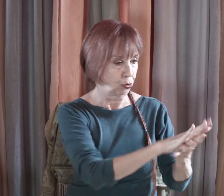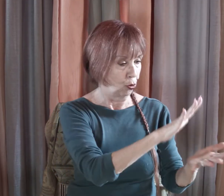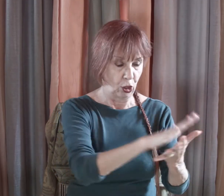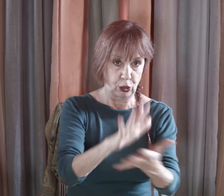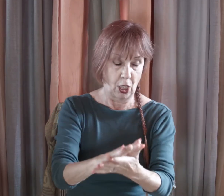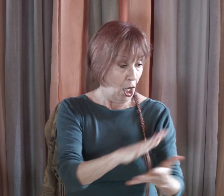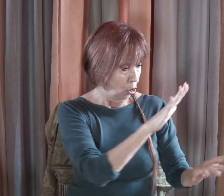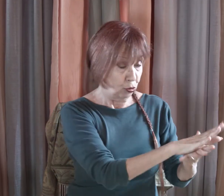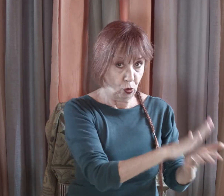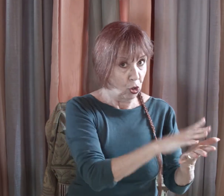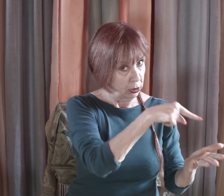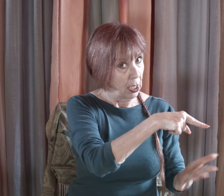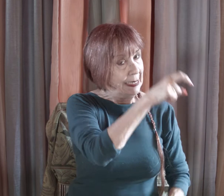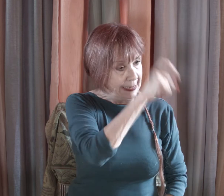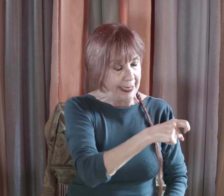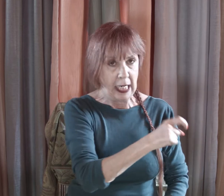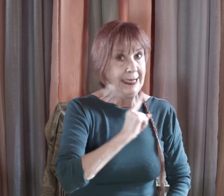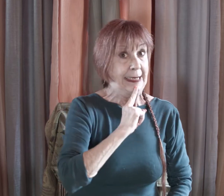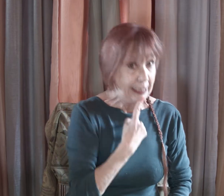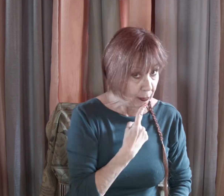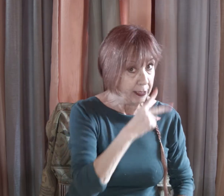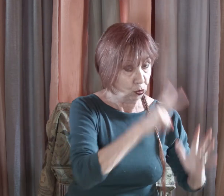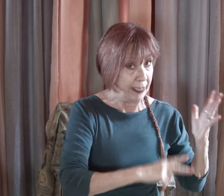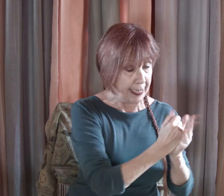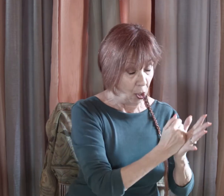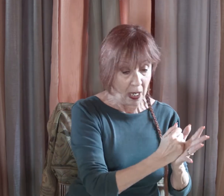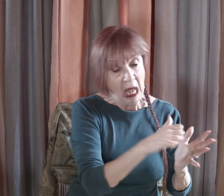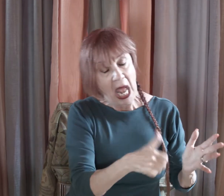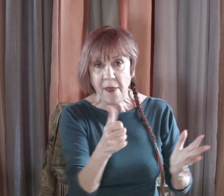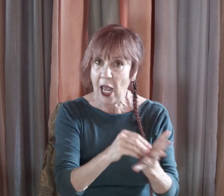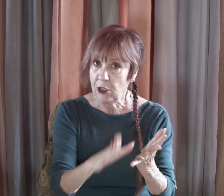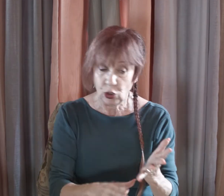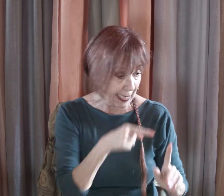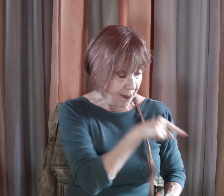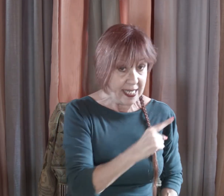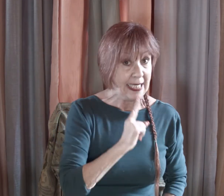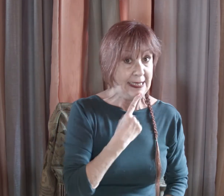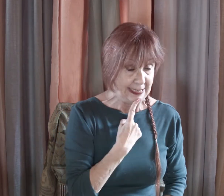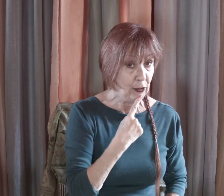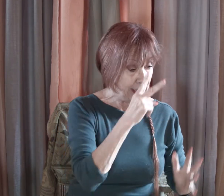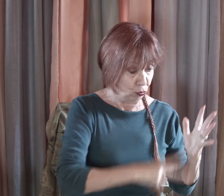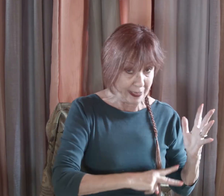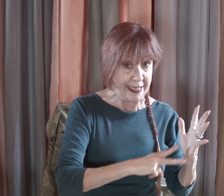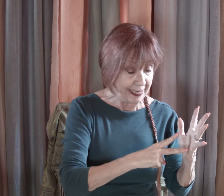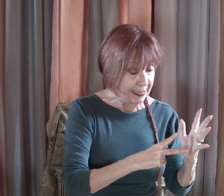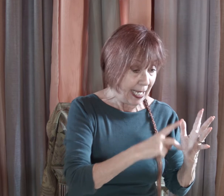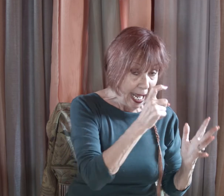kids who needed serious reading help and everybody else. And the serious reading help kids got teachers who worked on